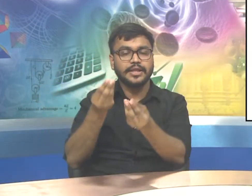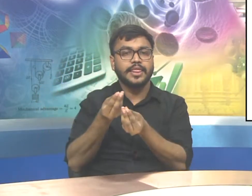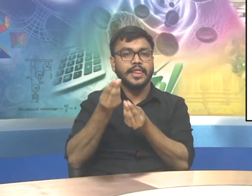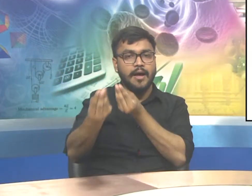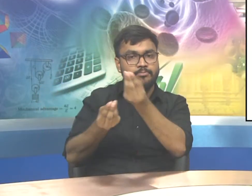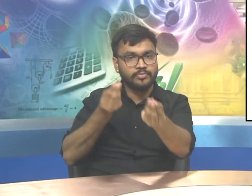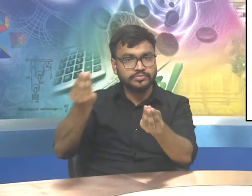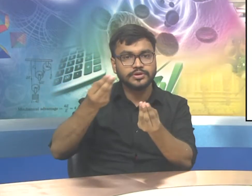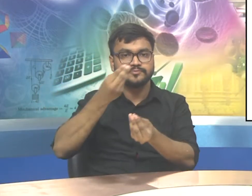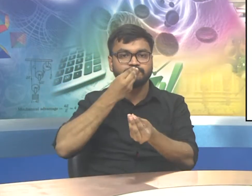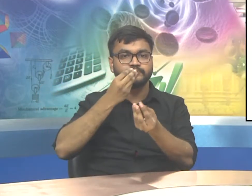help them.